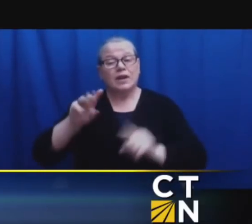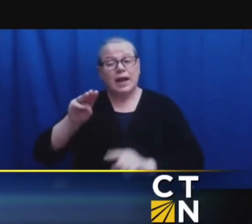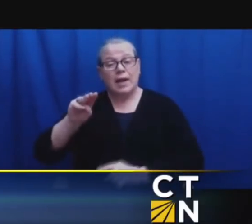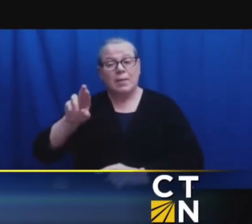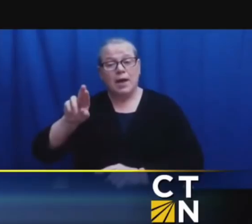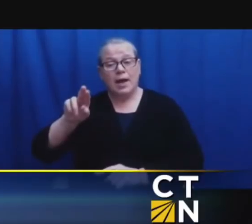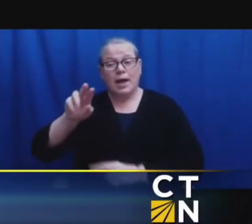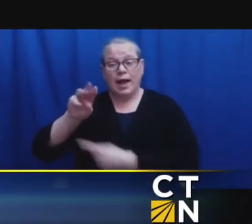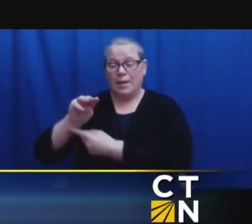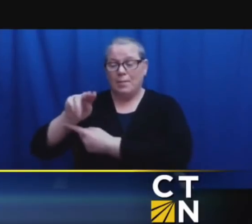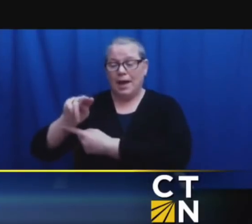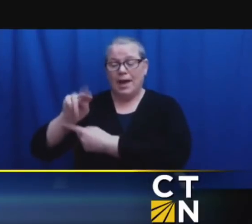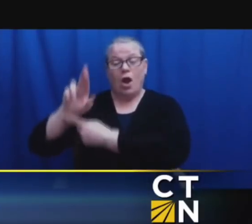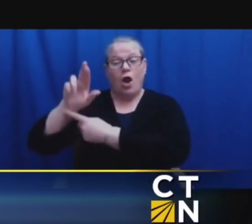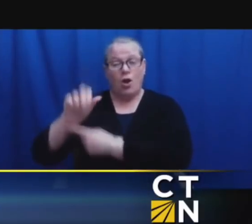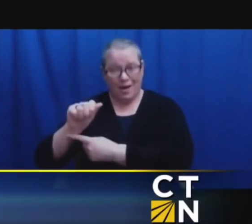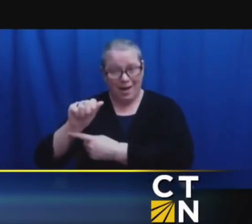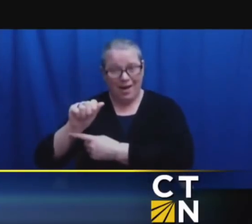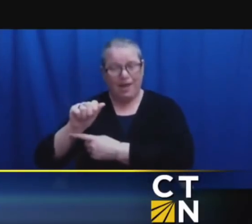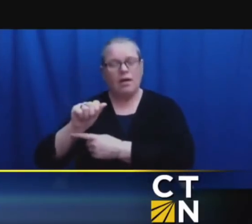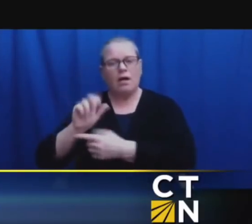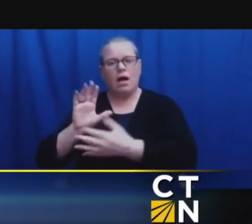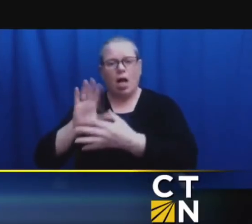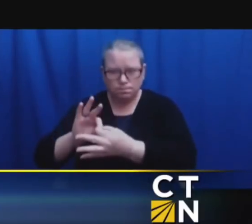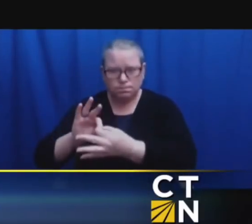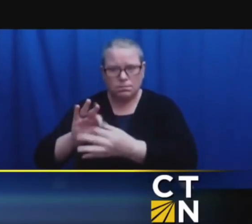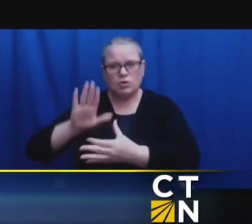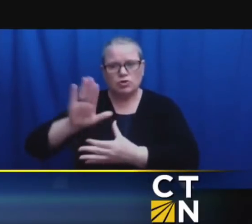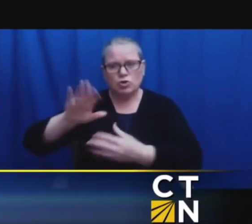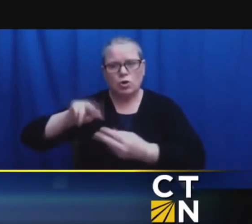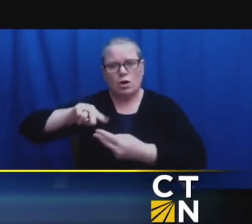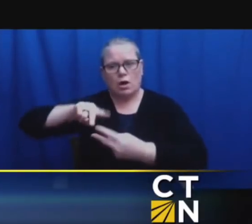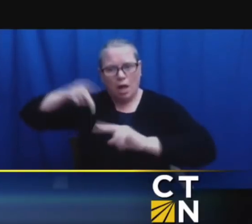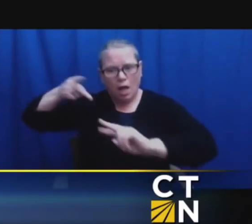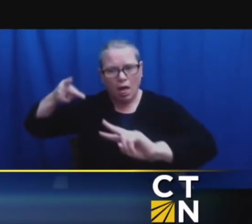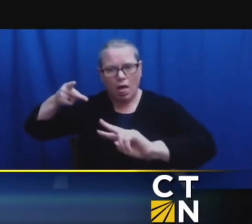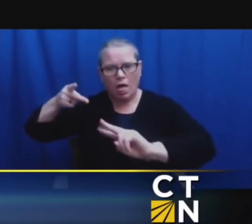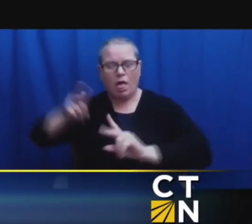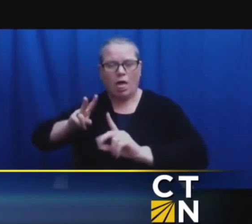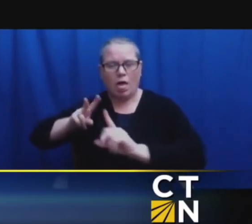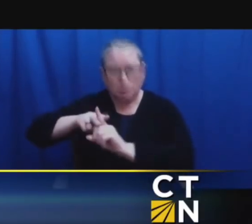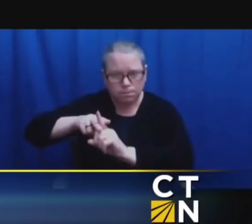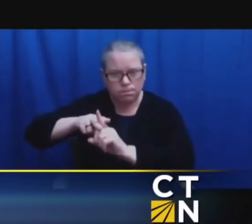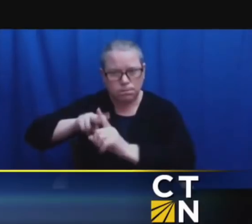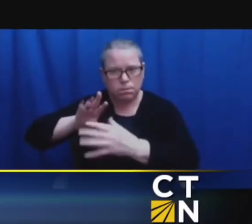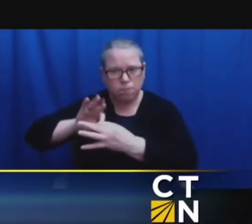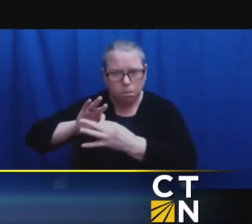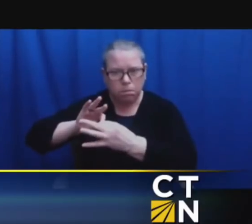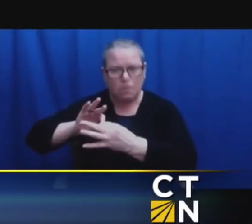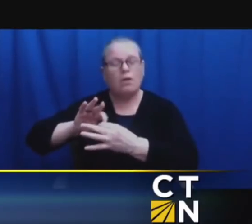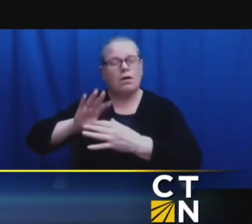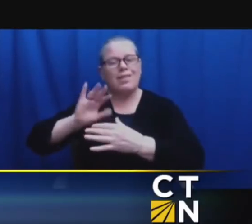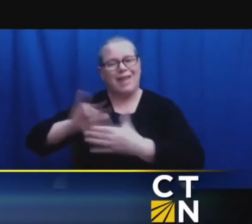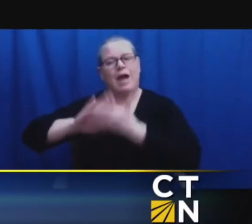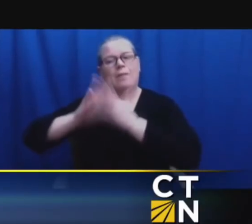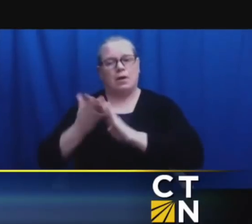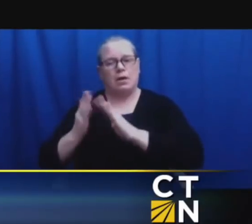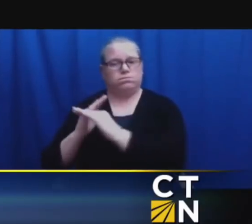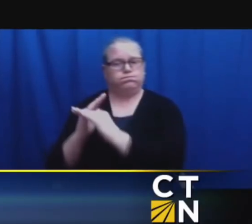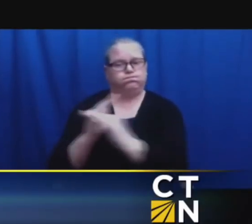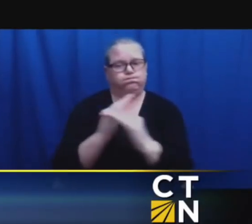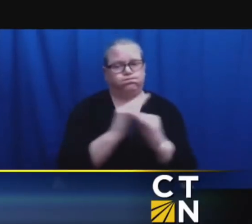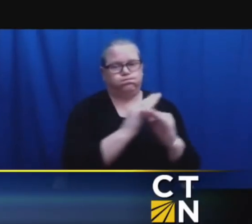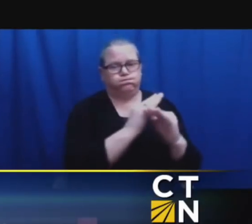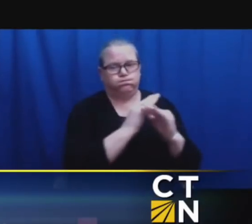the virus. So we've been spending a fair amount of time talking to the pharma companies, and they respond with a high degree of confidence